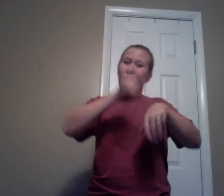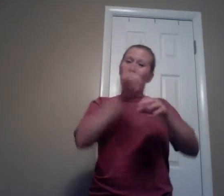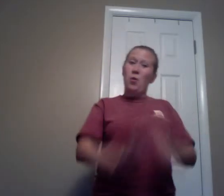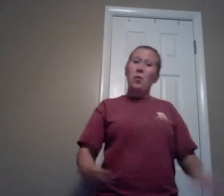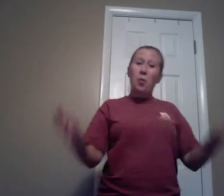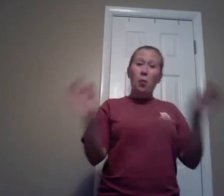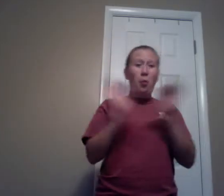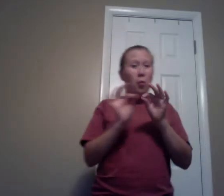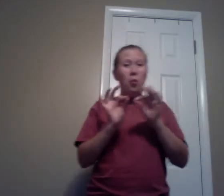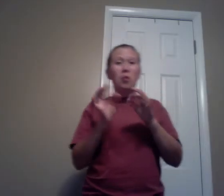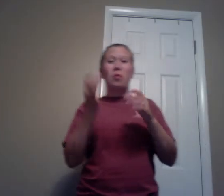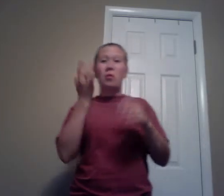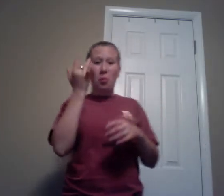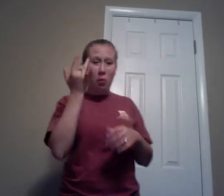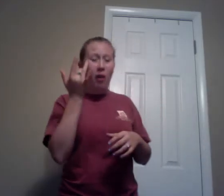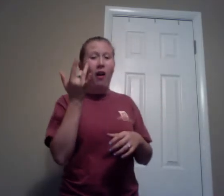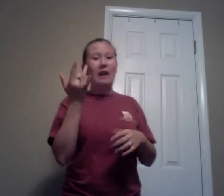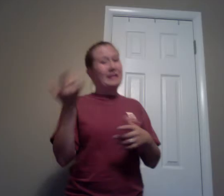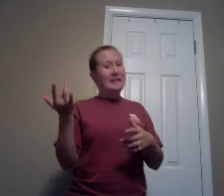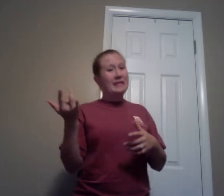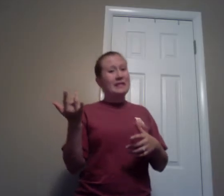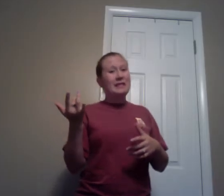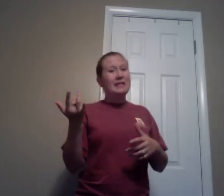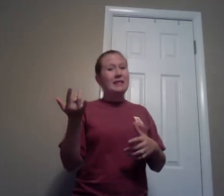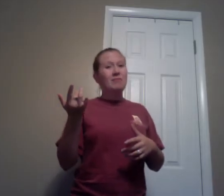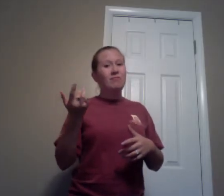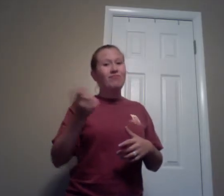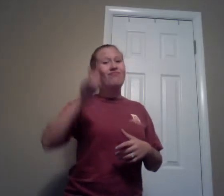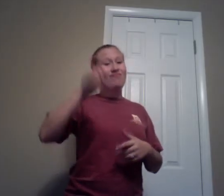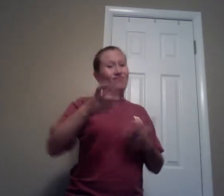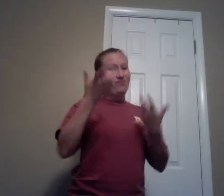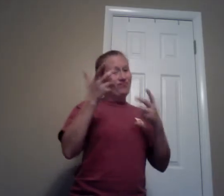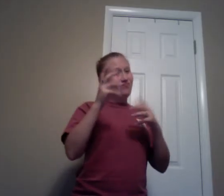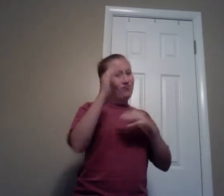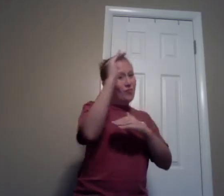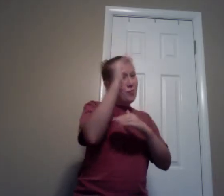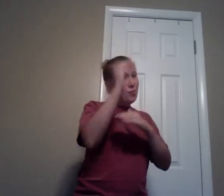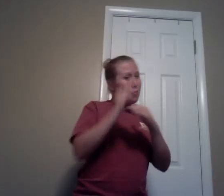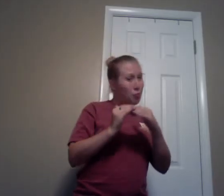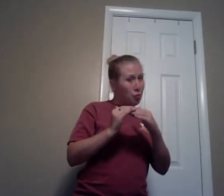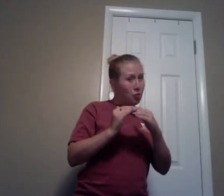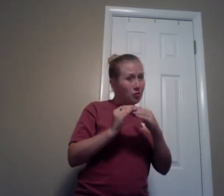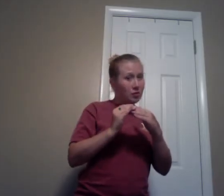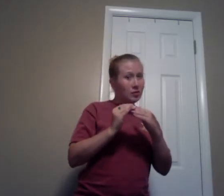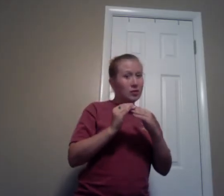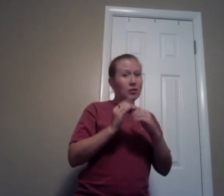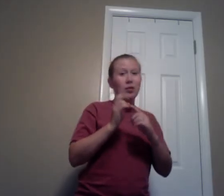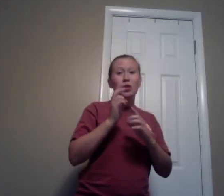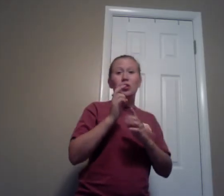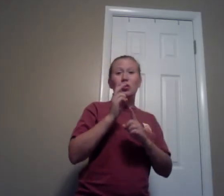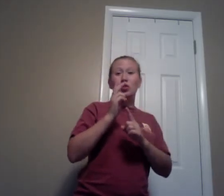And also, you want to finish the preparation an hour and a half to 2 hours before you leave the